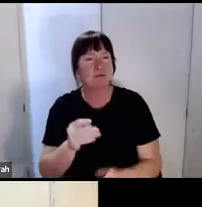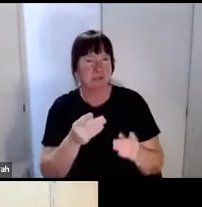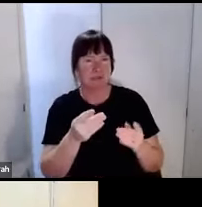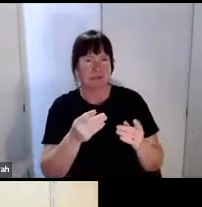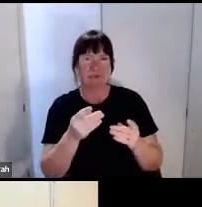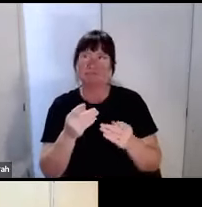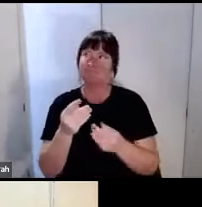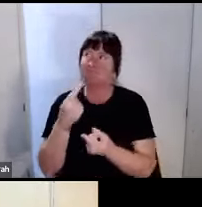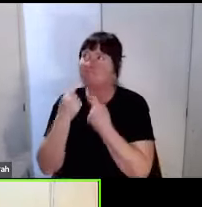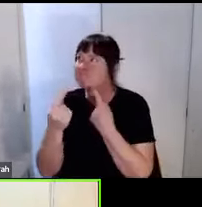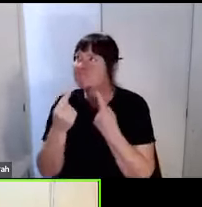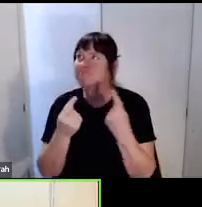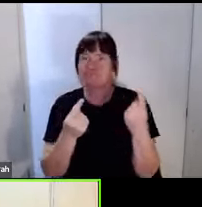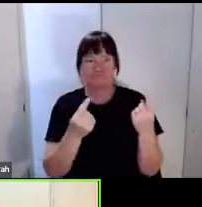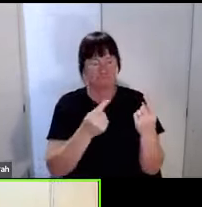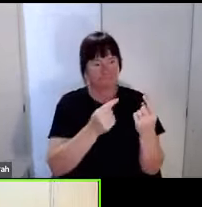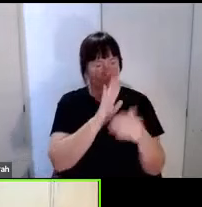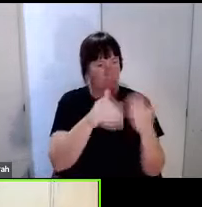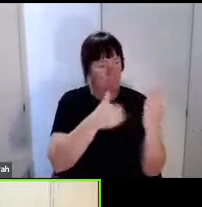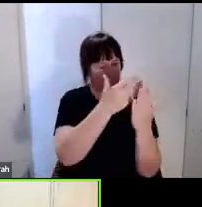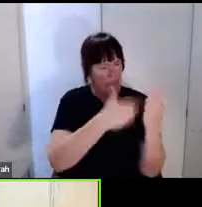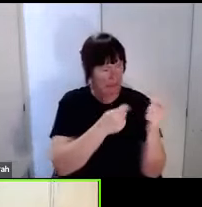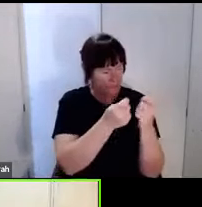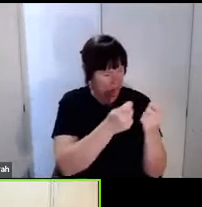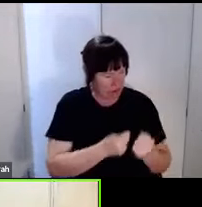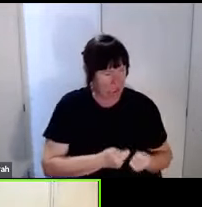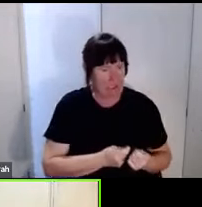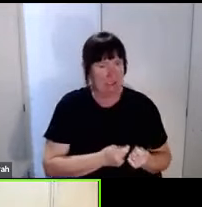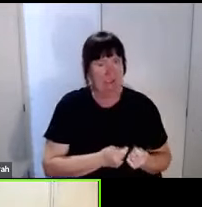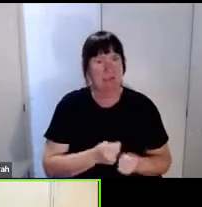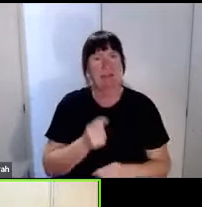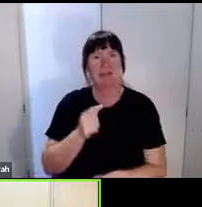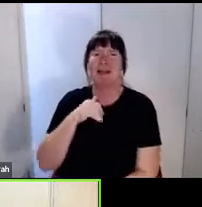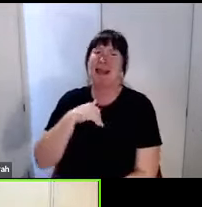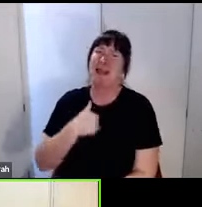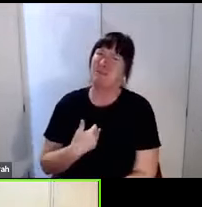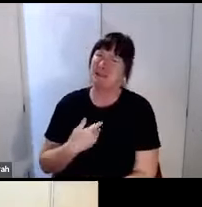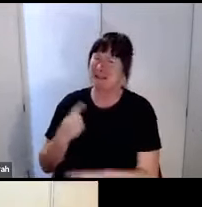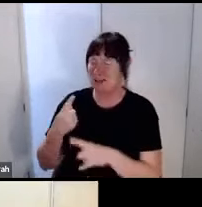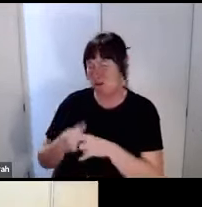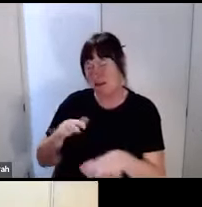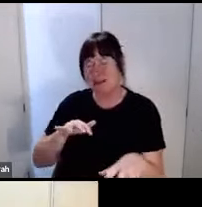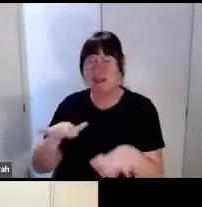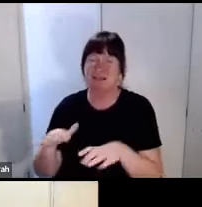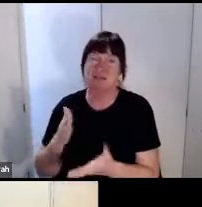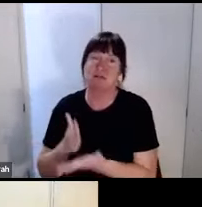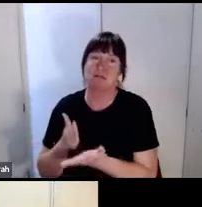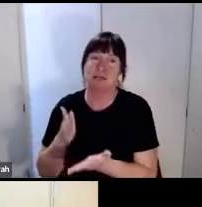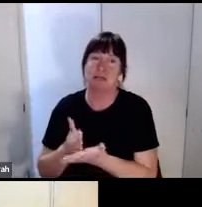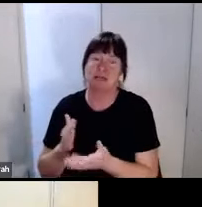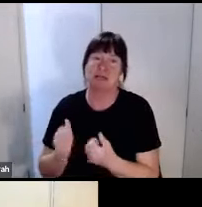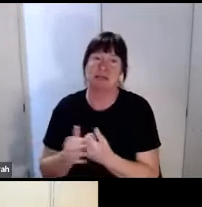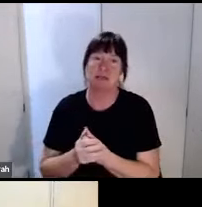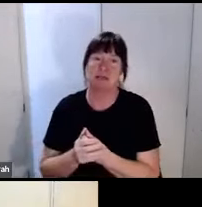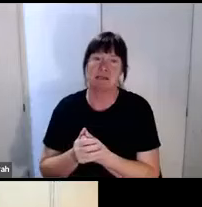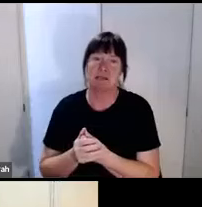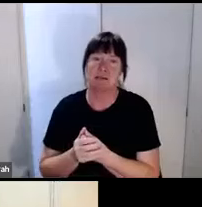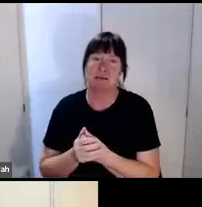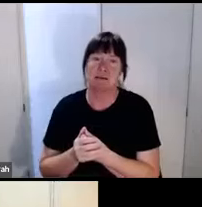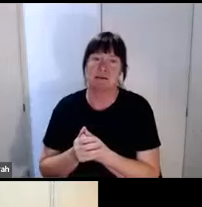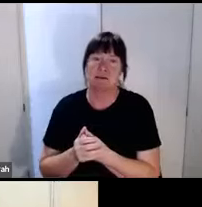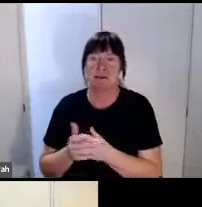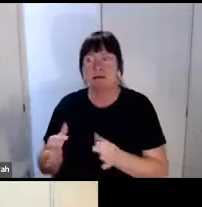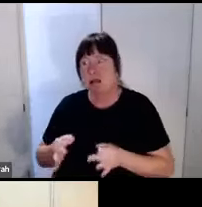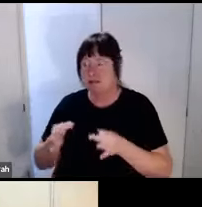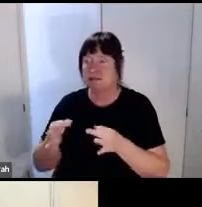Cool. Thank you. And we need action fast, you know, because every time the more we